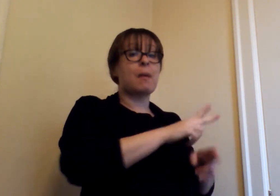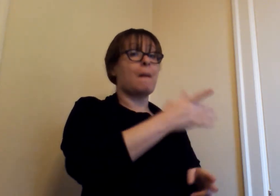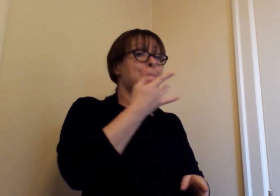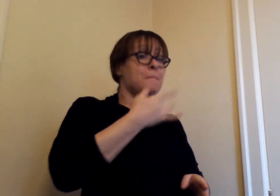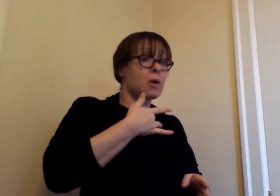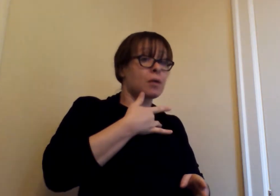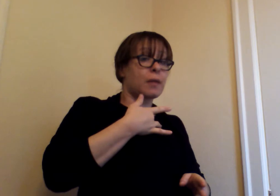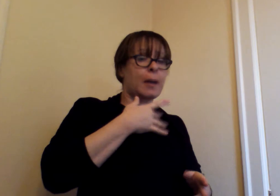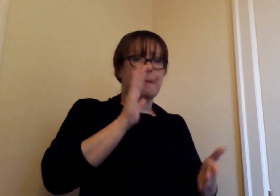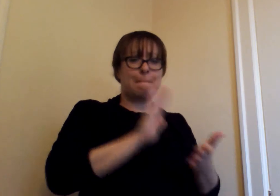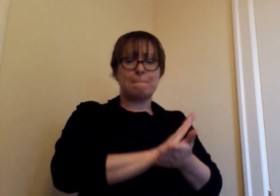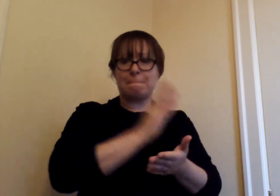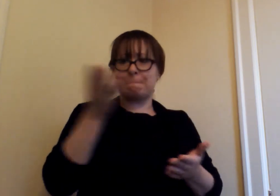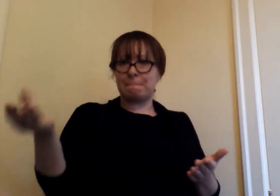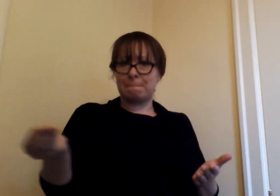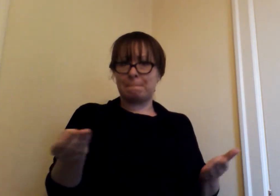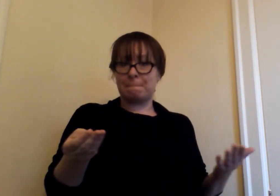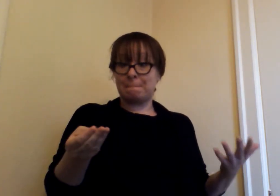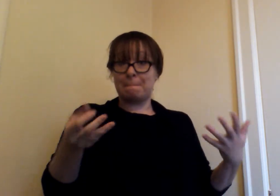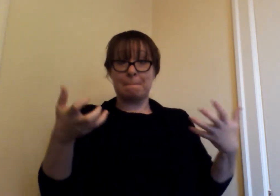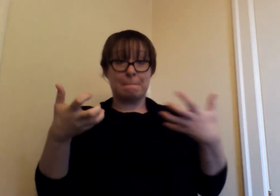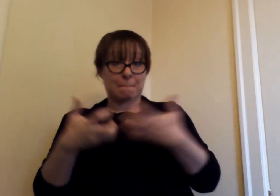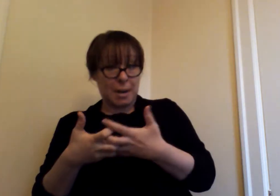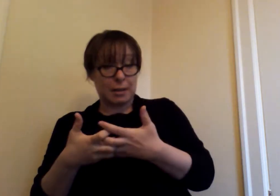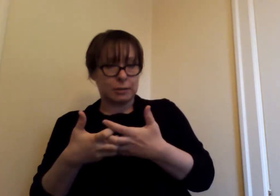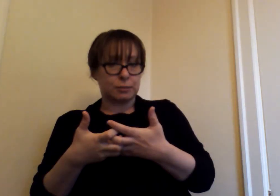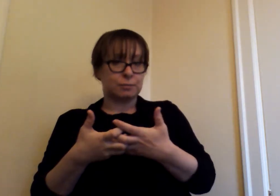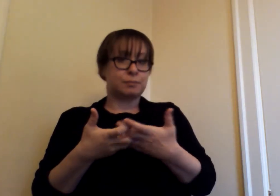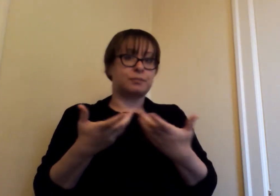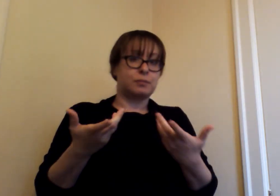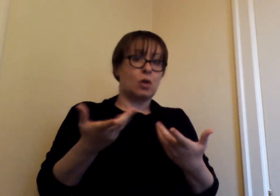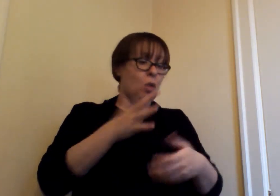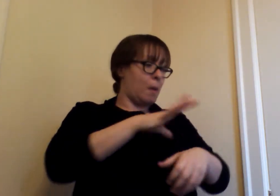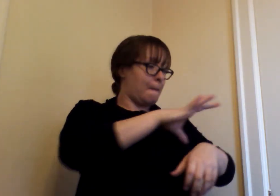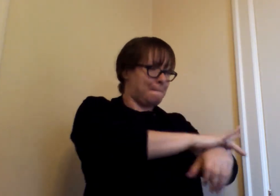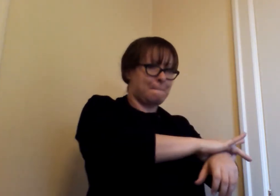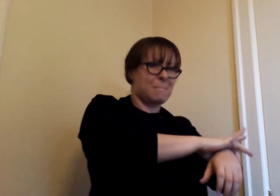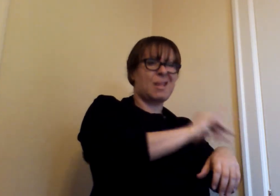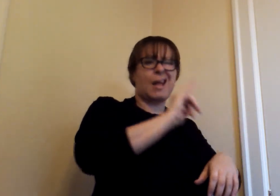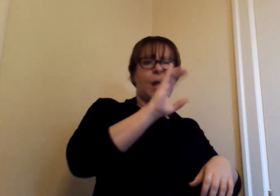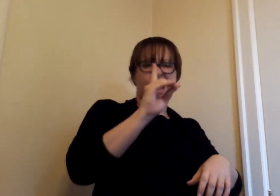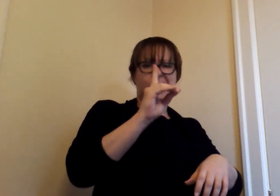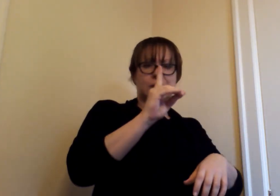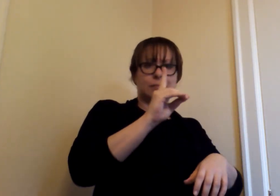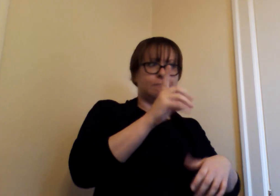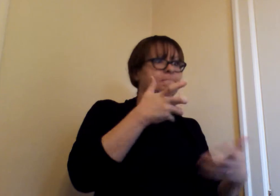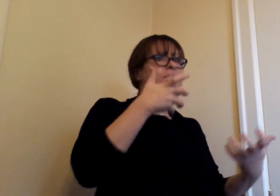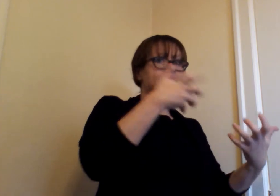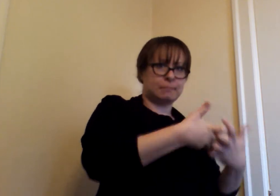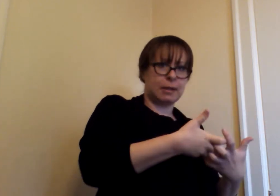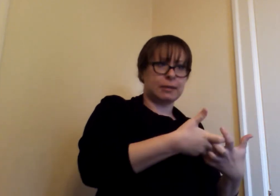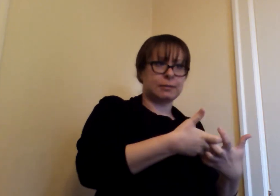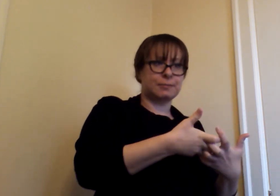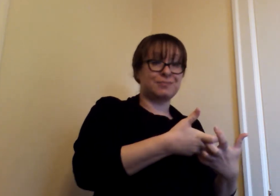patient ID wristband? Has the patient followed special orders, such as fasting prior to blood draw? Address the inconsistency first